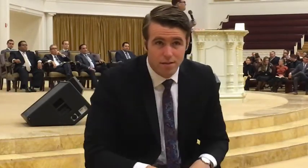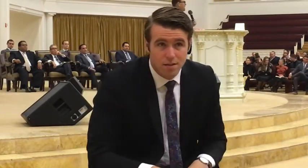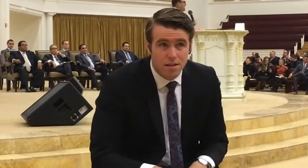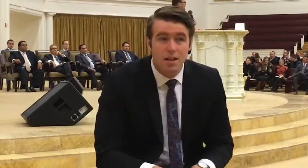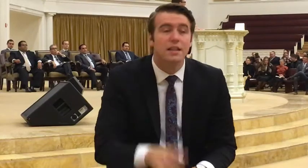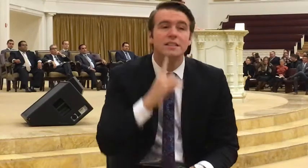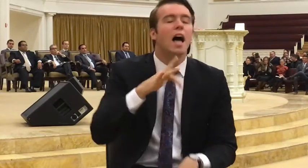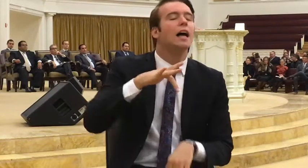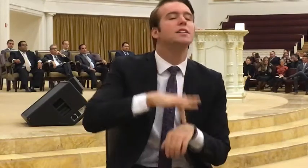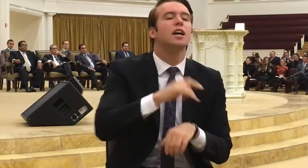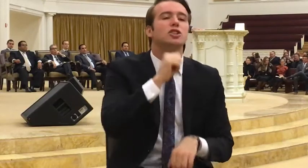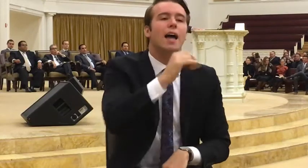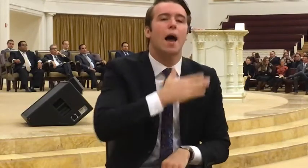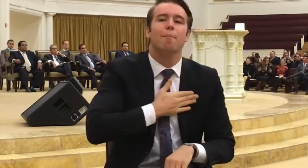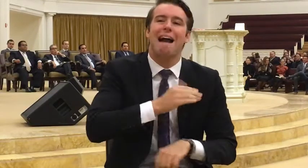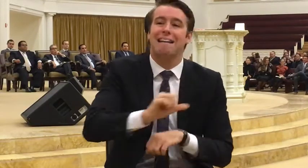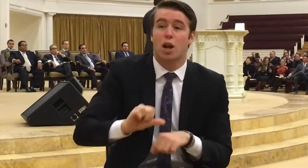Touch not mine anointed.